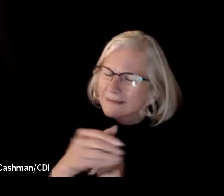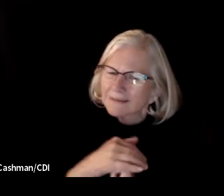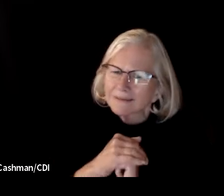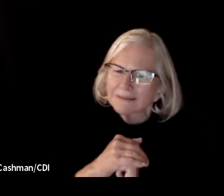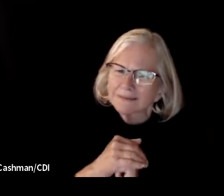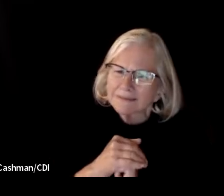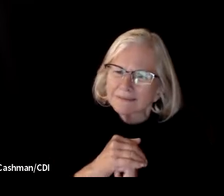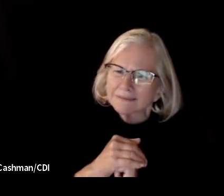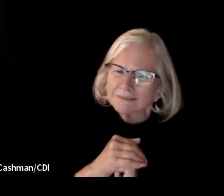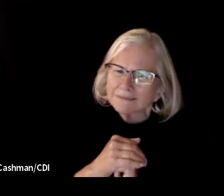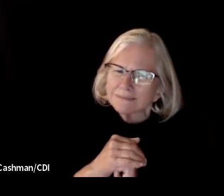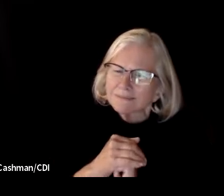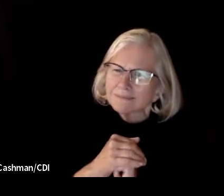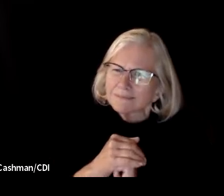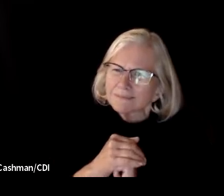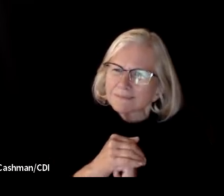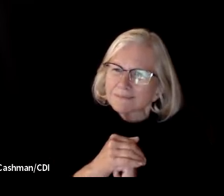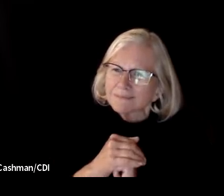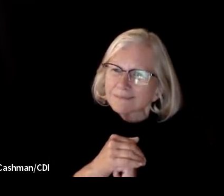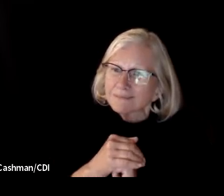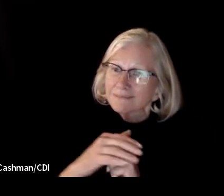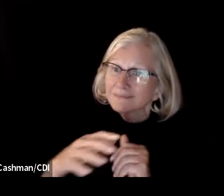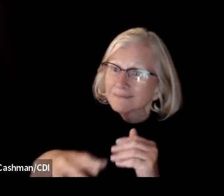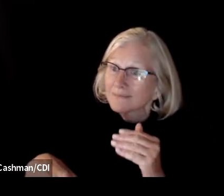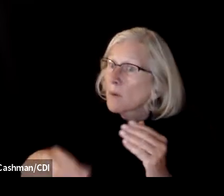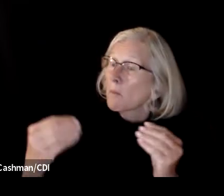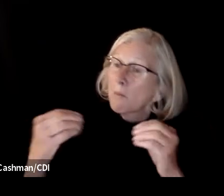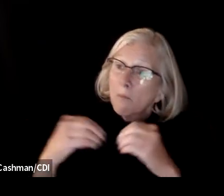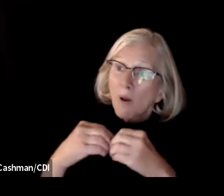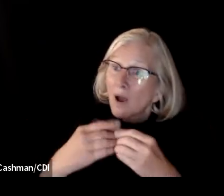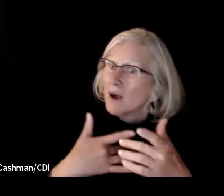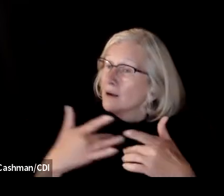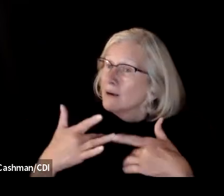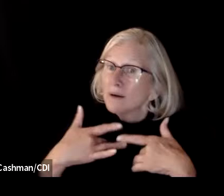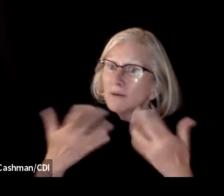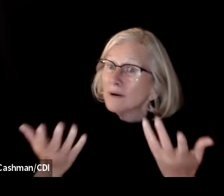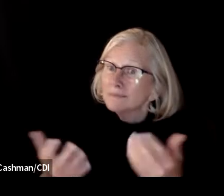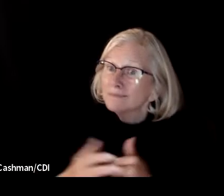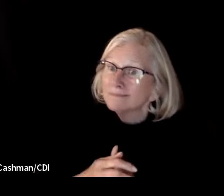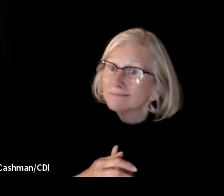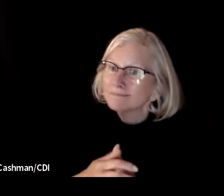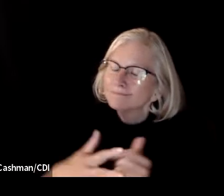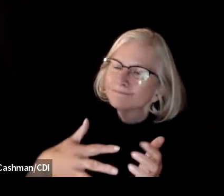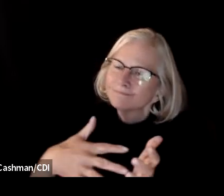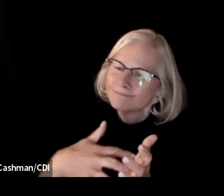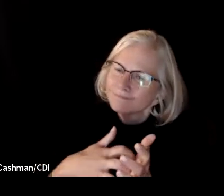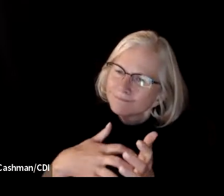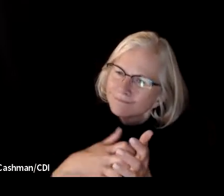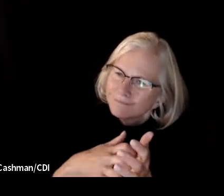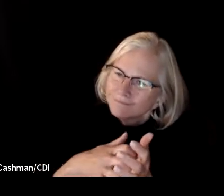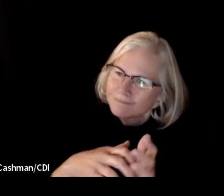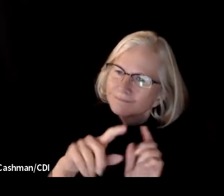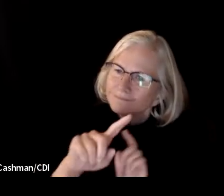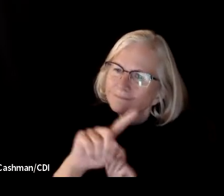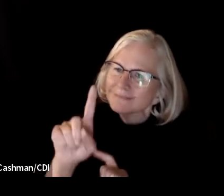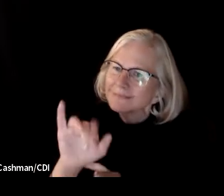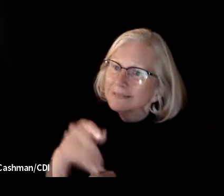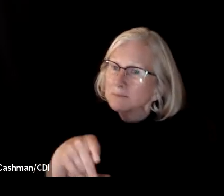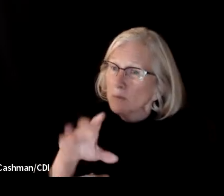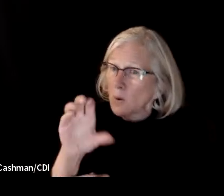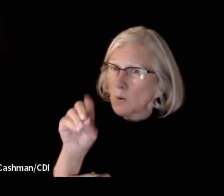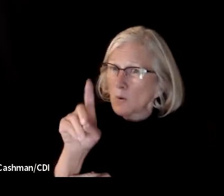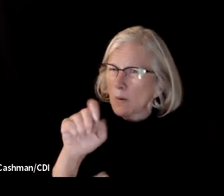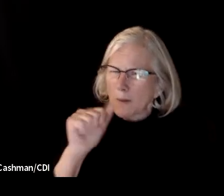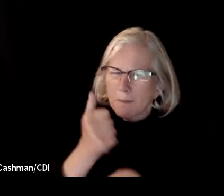Adding to this concern, in the most vulnerable zip codes, as measured by the Social Vulnerability Index we've discussed